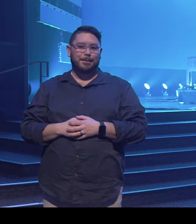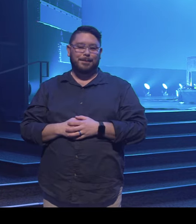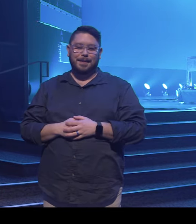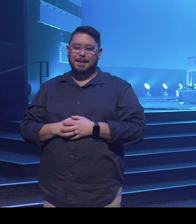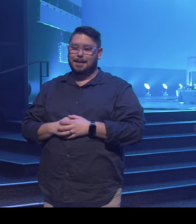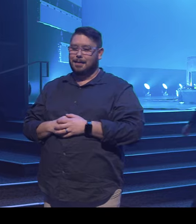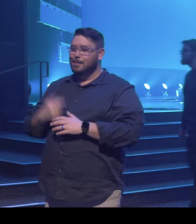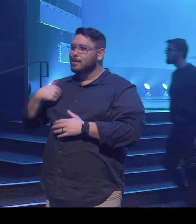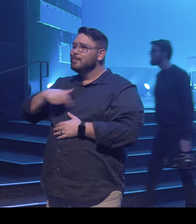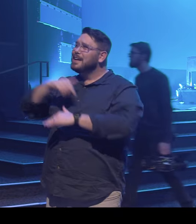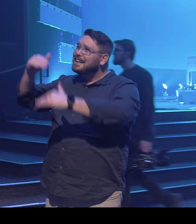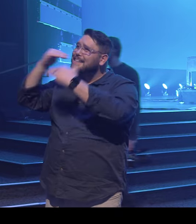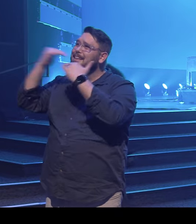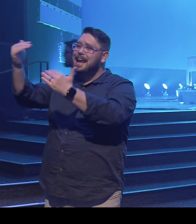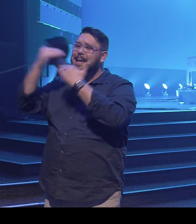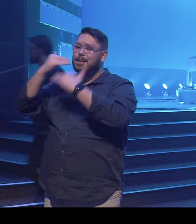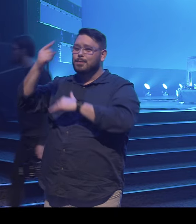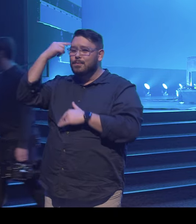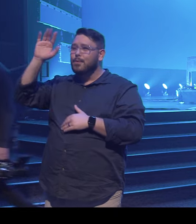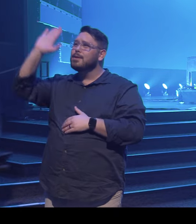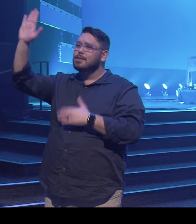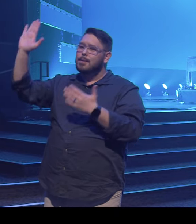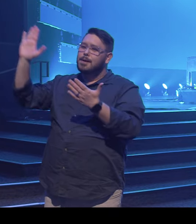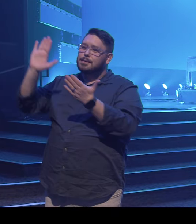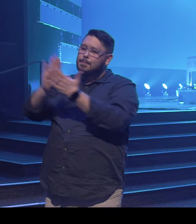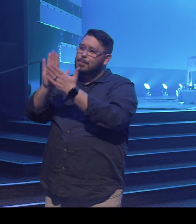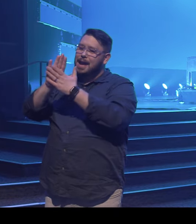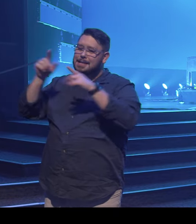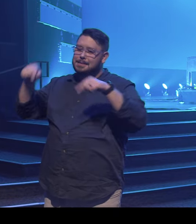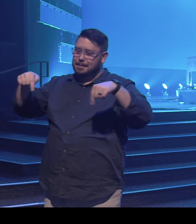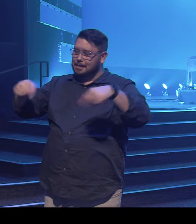Lord, we are so grateful for your presence in this place.